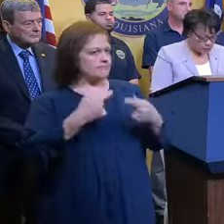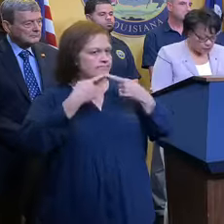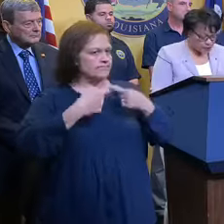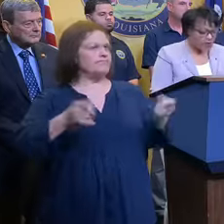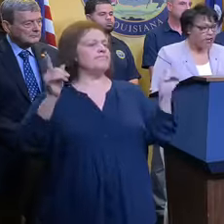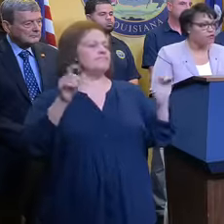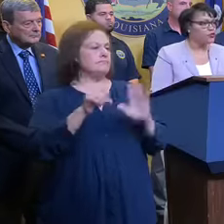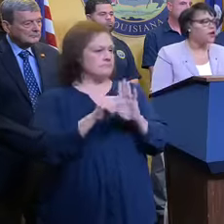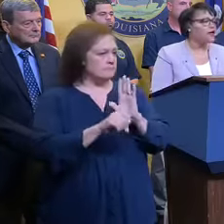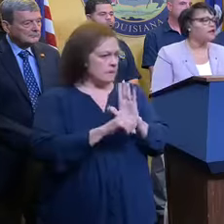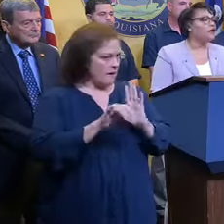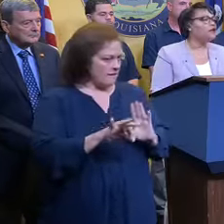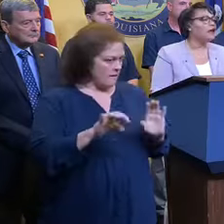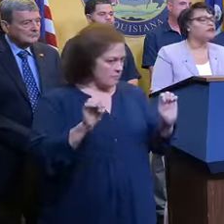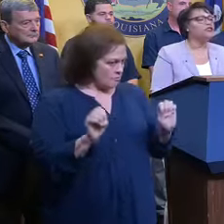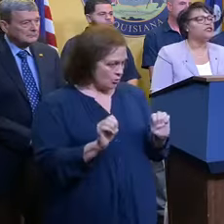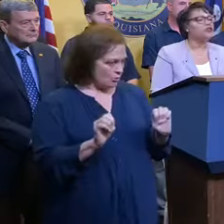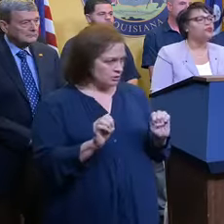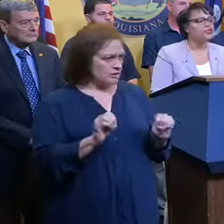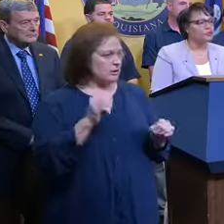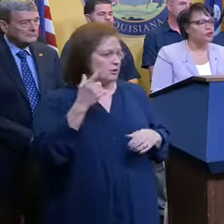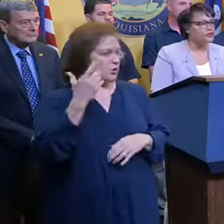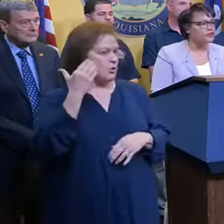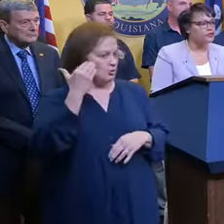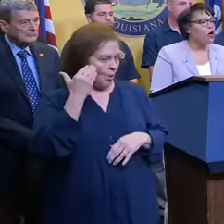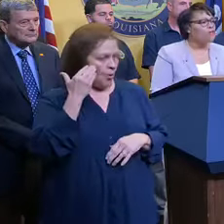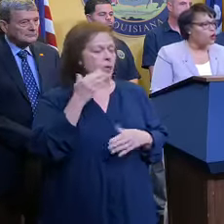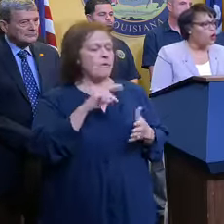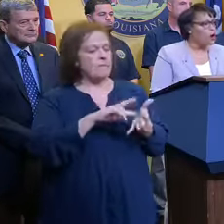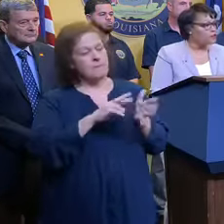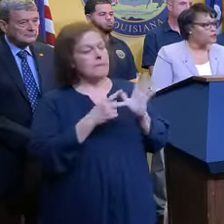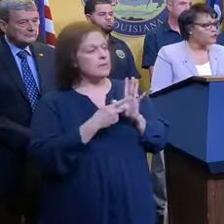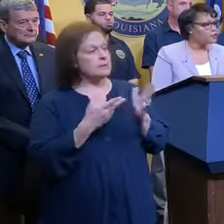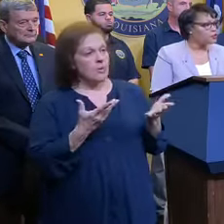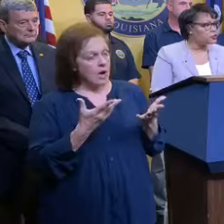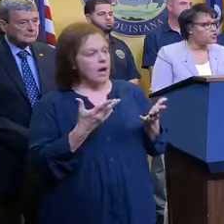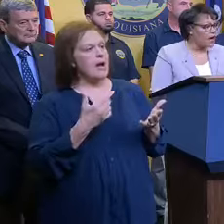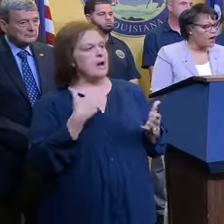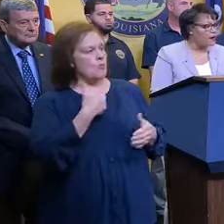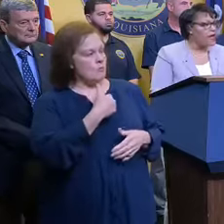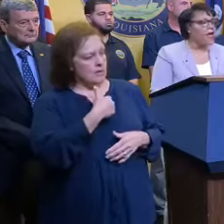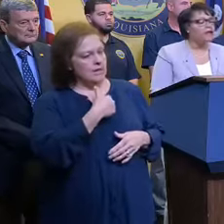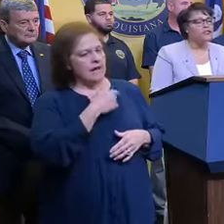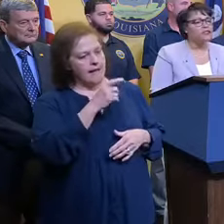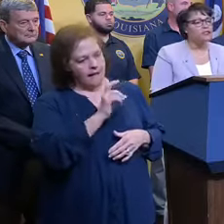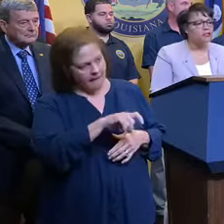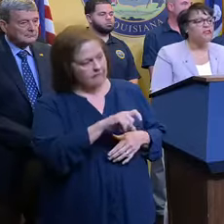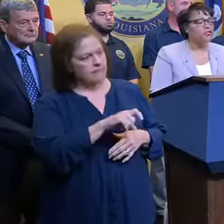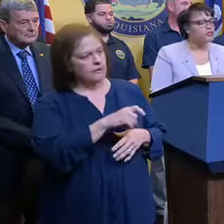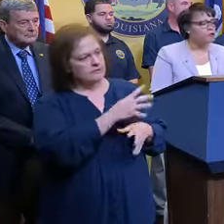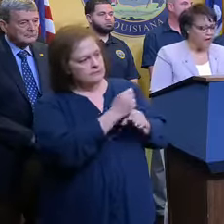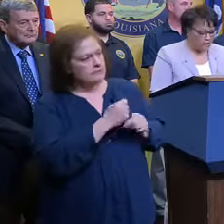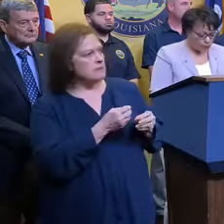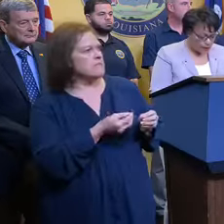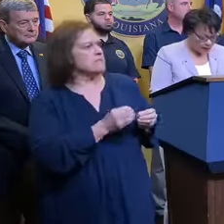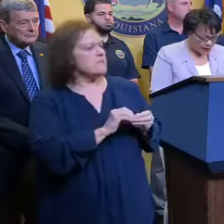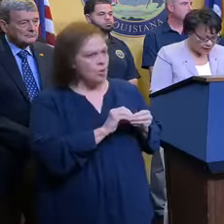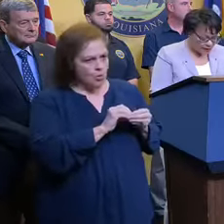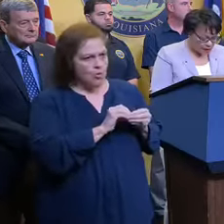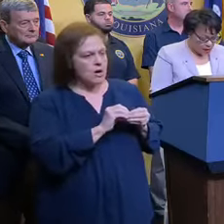of emergency. As you know, that unlocks additional resources for our city to respond and continue to be